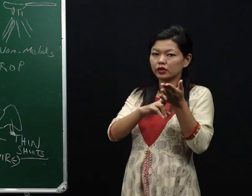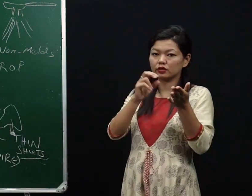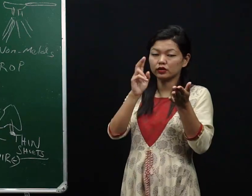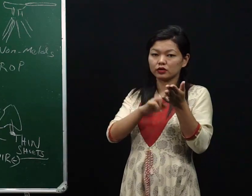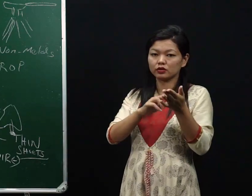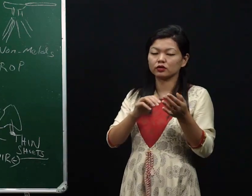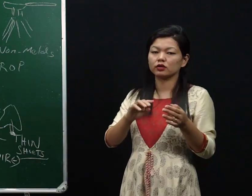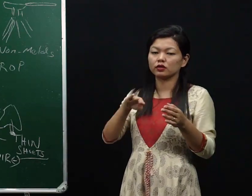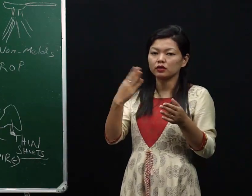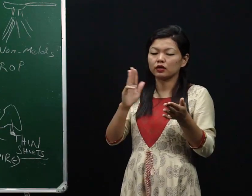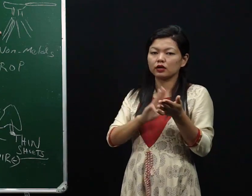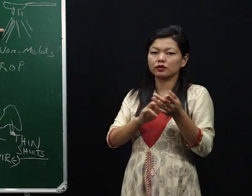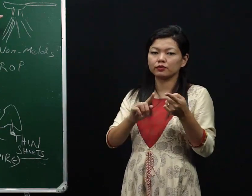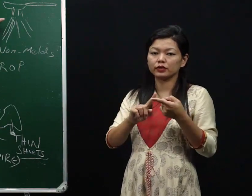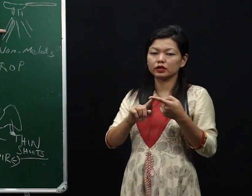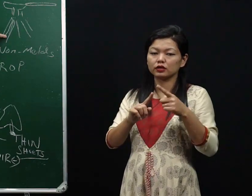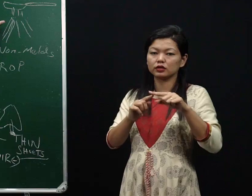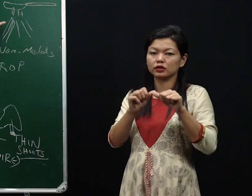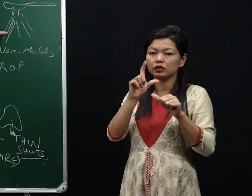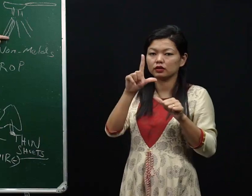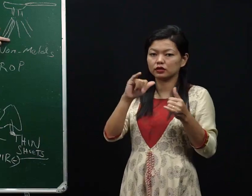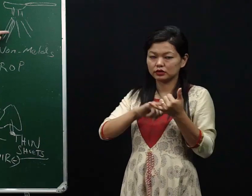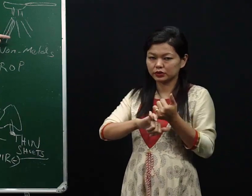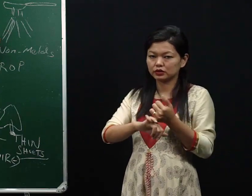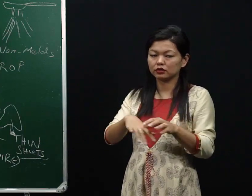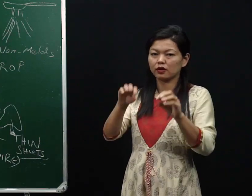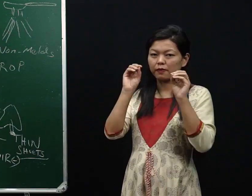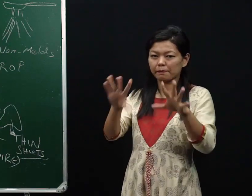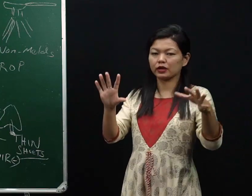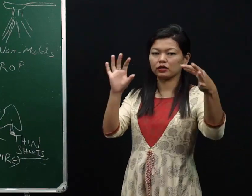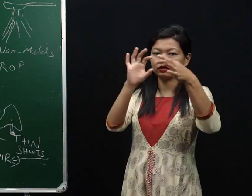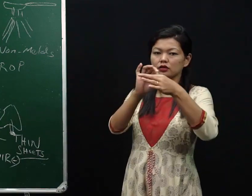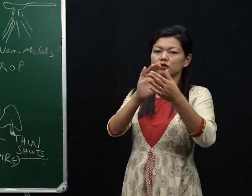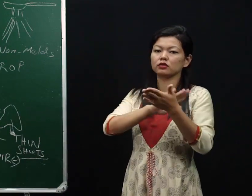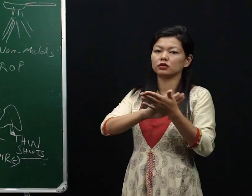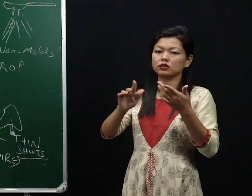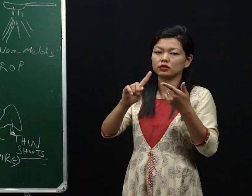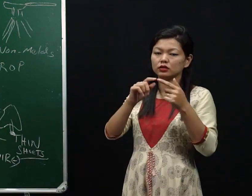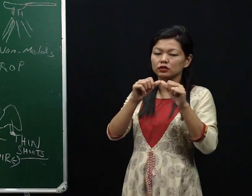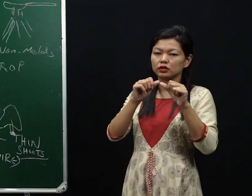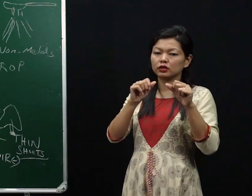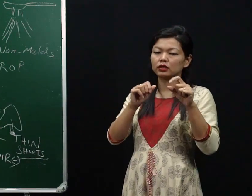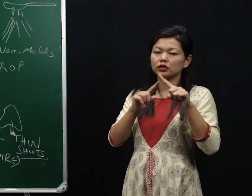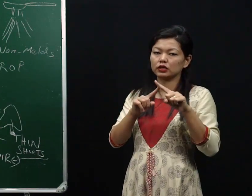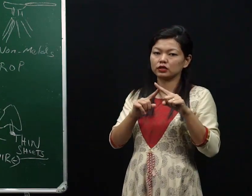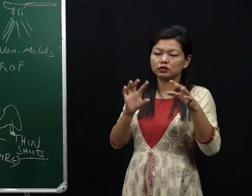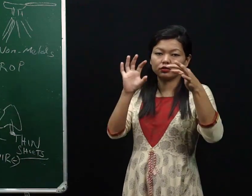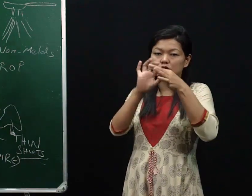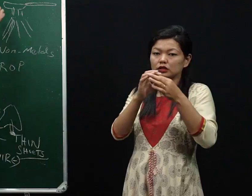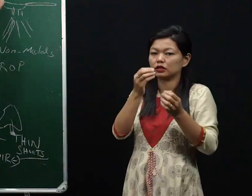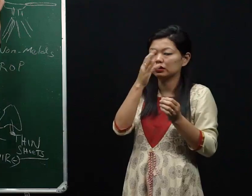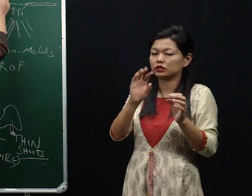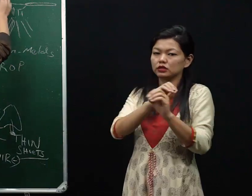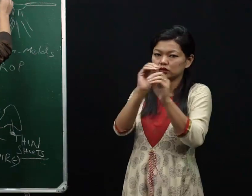heat. Because here, the transfer of heat is not taking place. Right? But whereas, let's say this